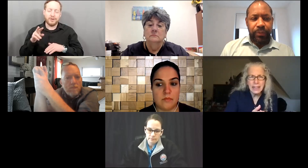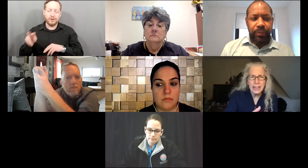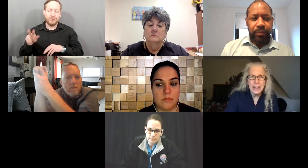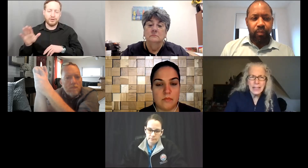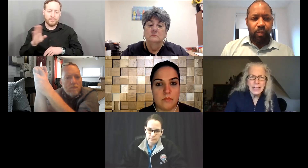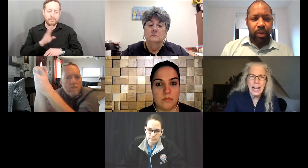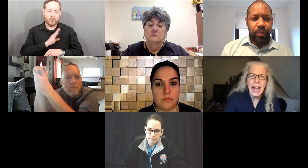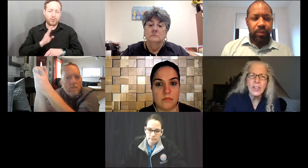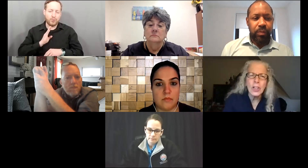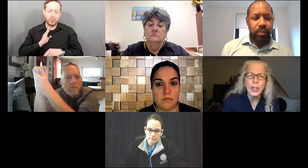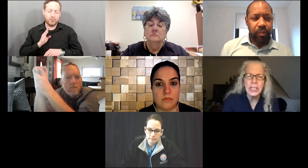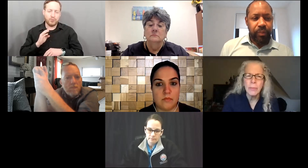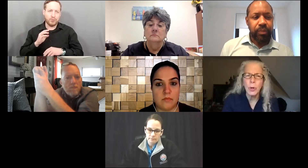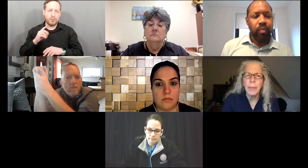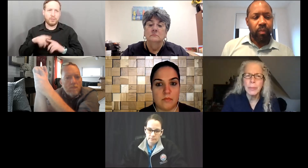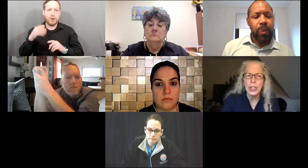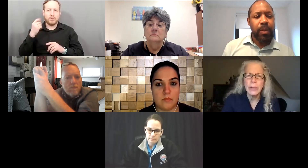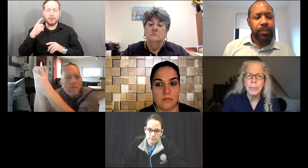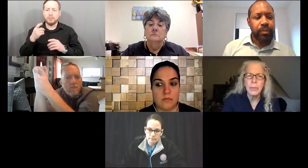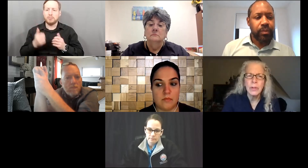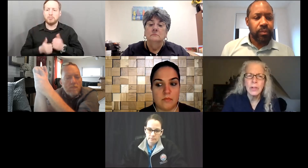I haven't looked at the board